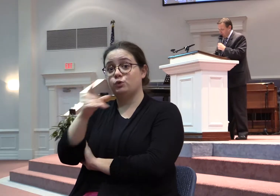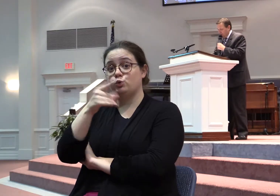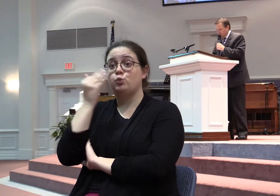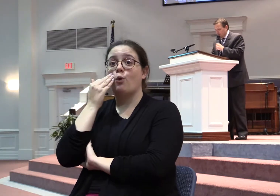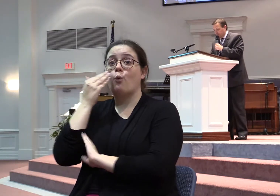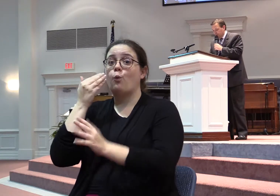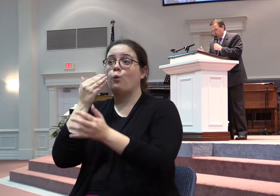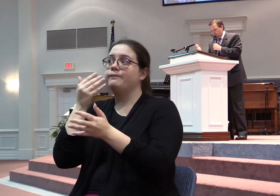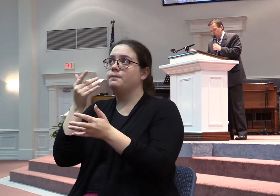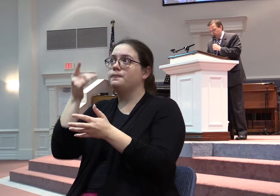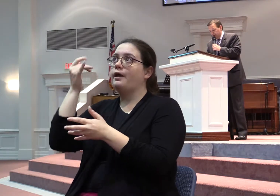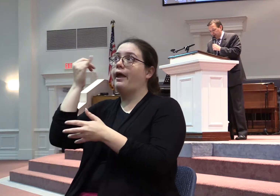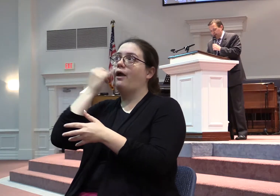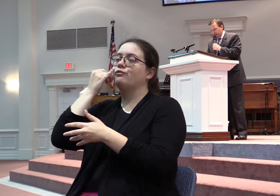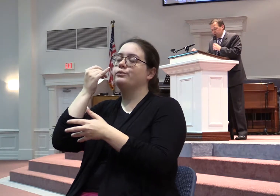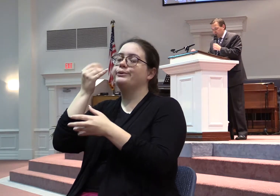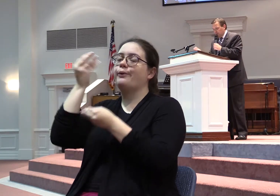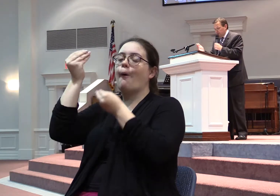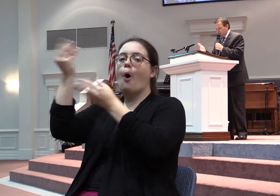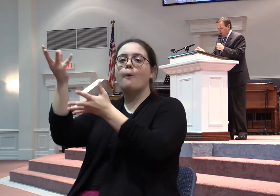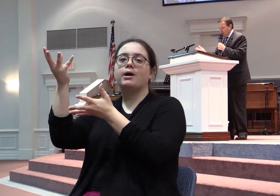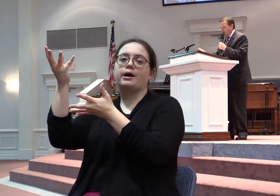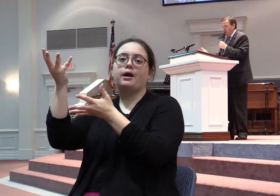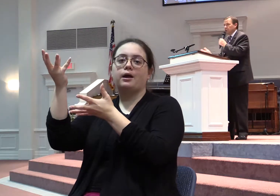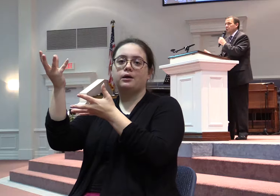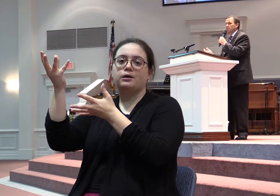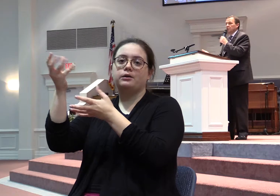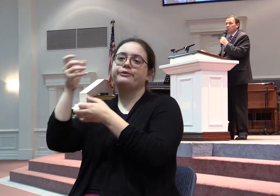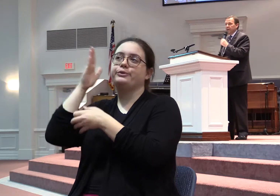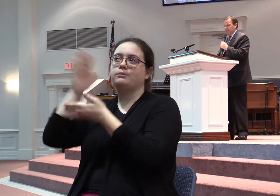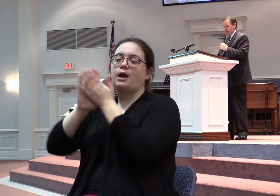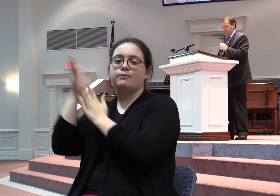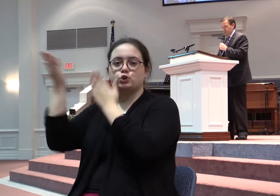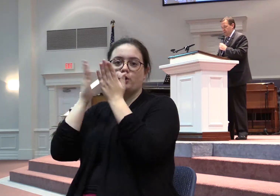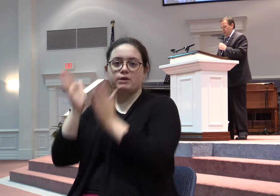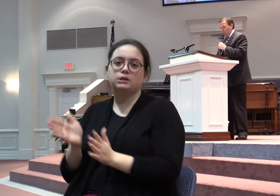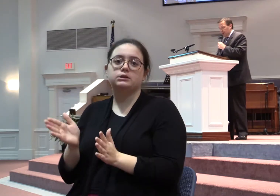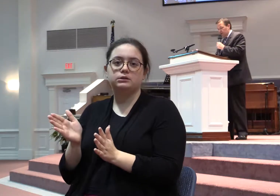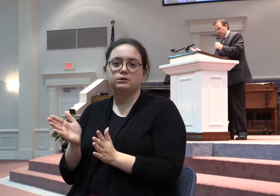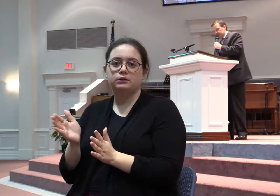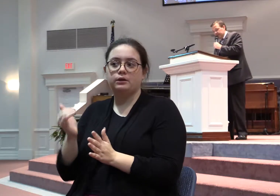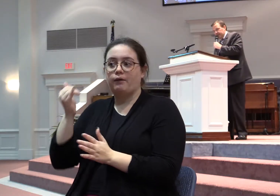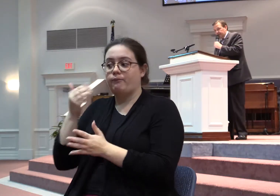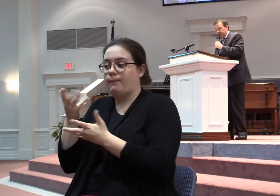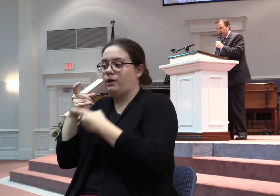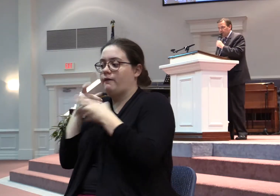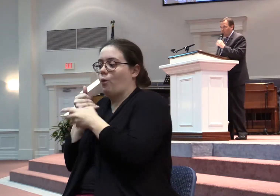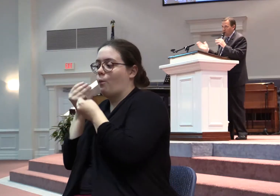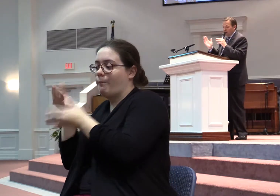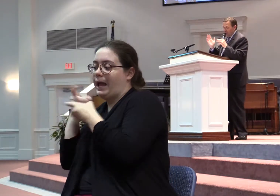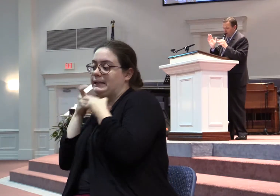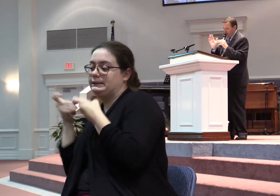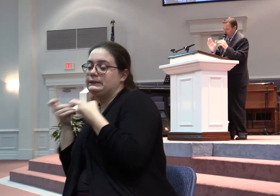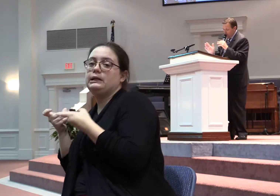yield yourselves servants to obey, his servants ye are to whom ye obey. Whether of sin unto death